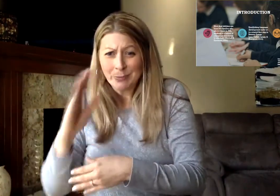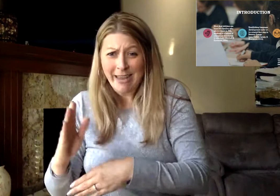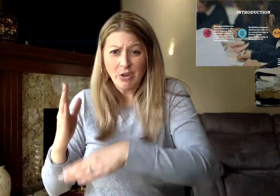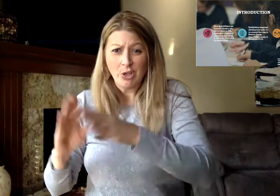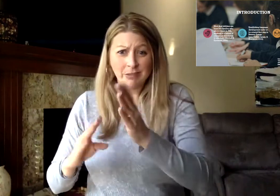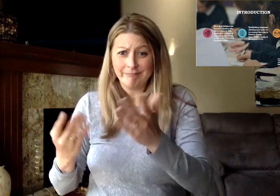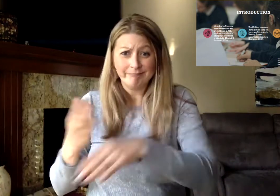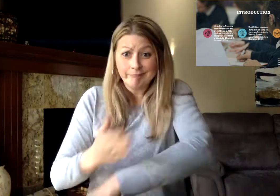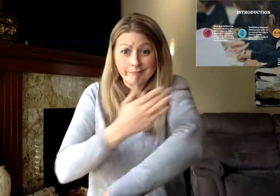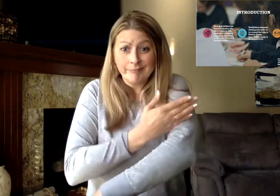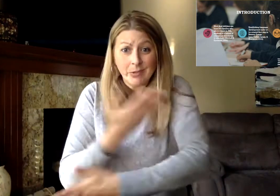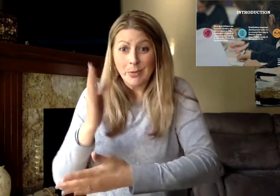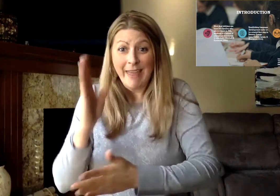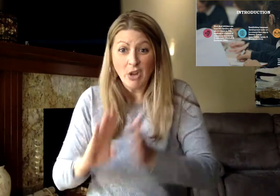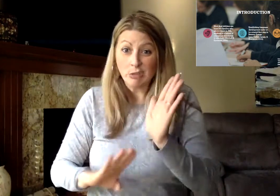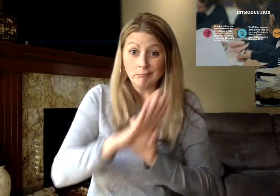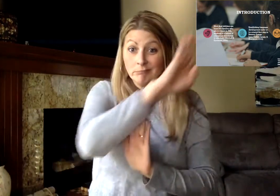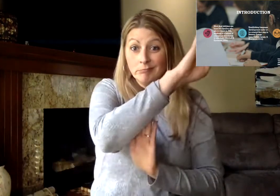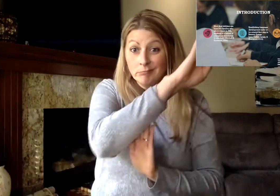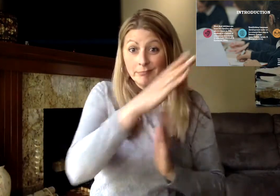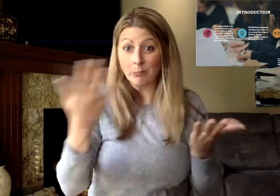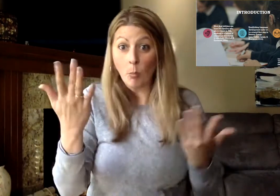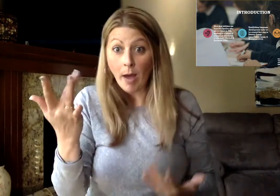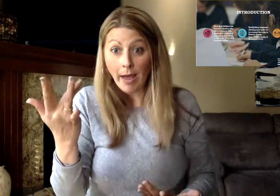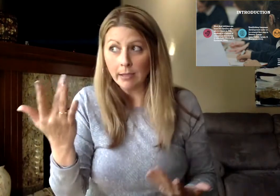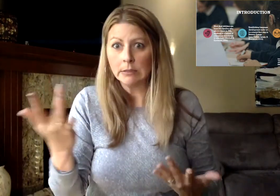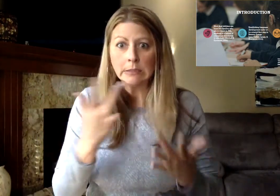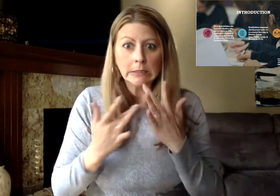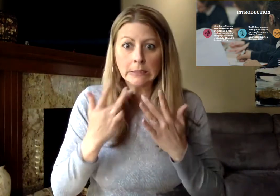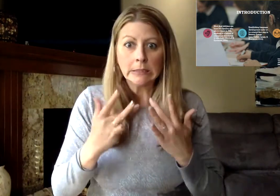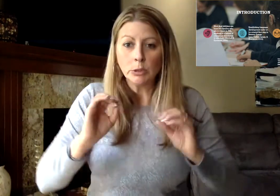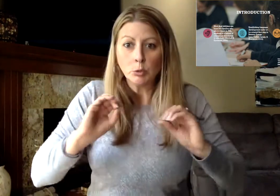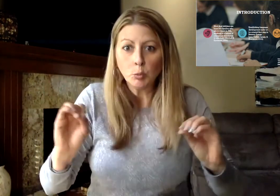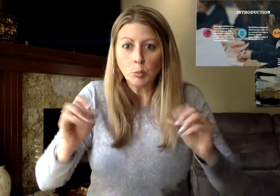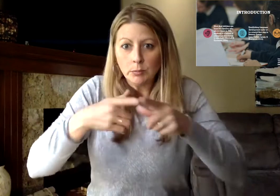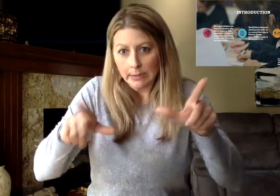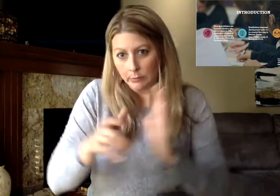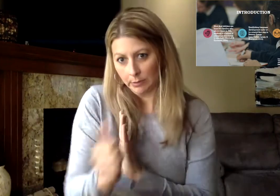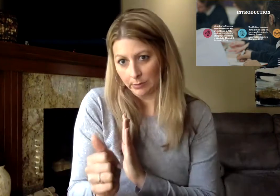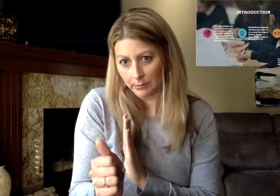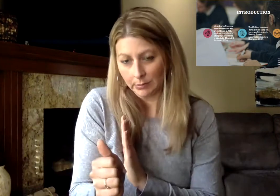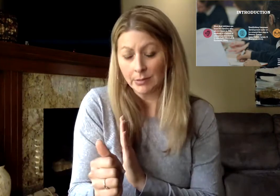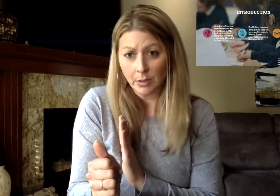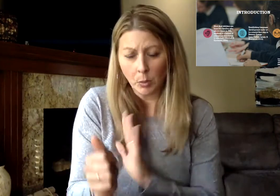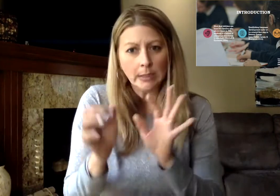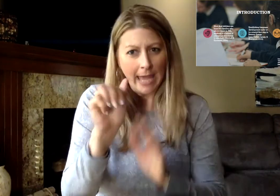So they never improve or develop. Why? because they are language